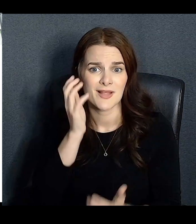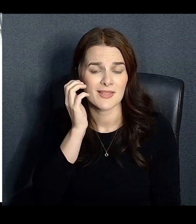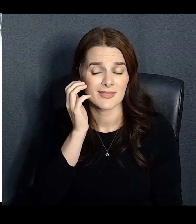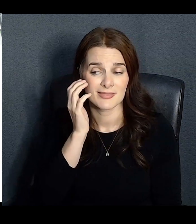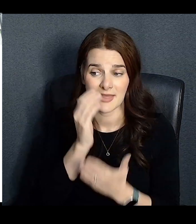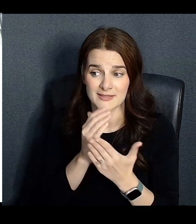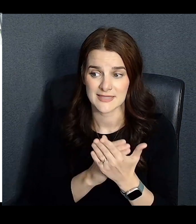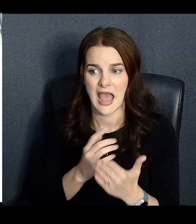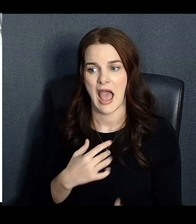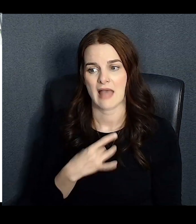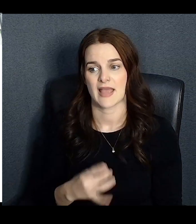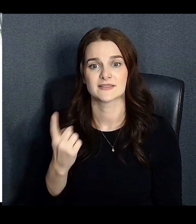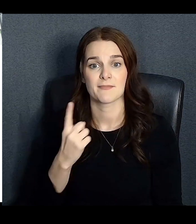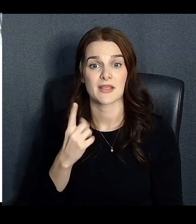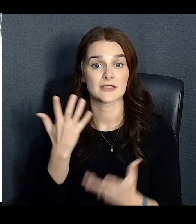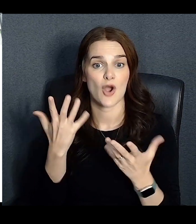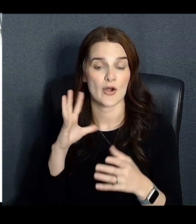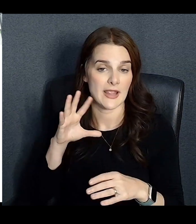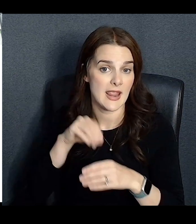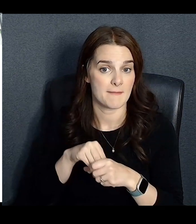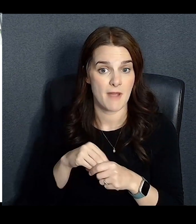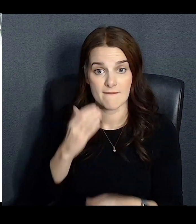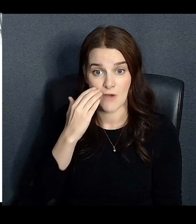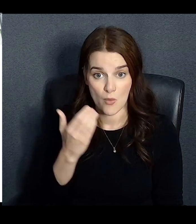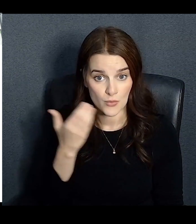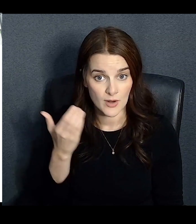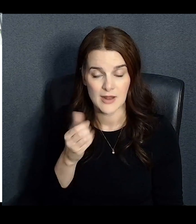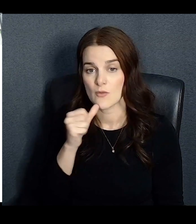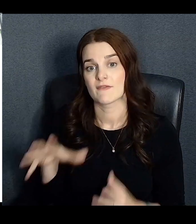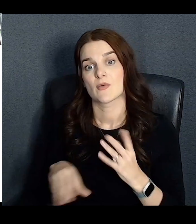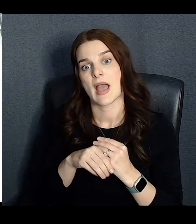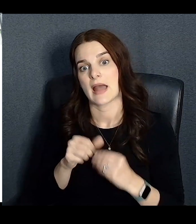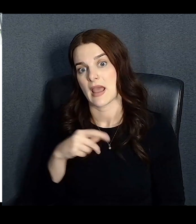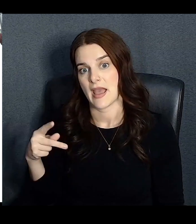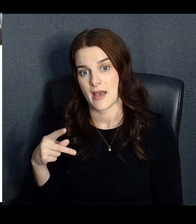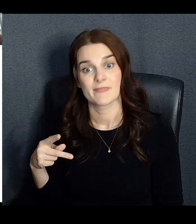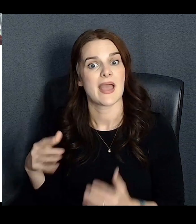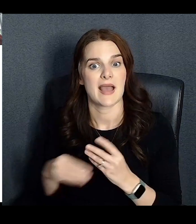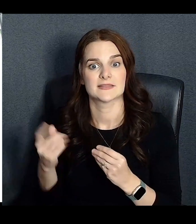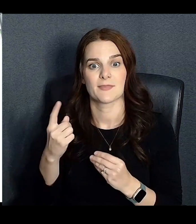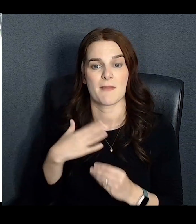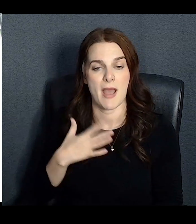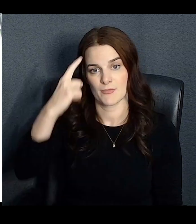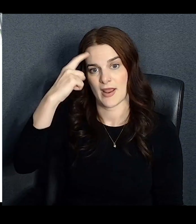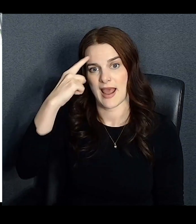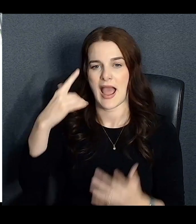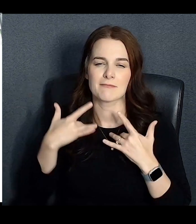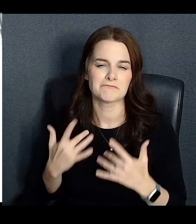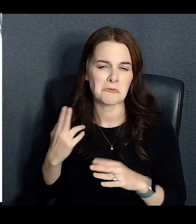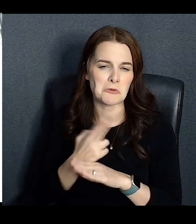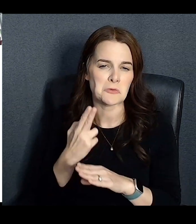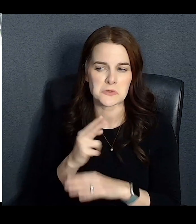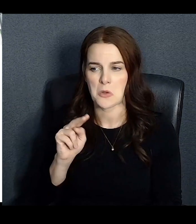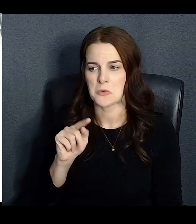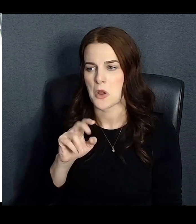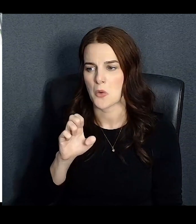on my phone. To me, something that's native is the most helpful tool typically. So I don't have to like add an additional thing into my brain. So I often